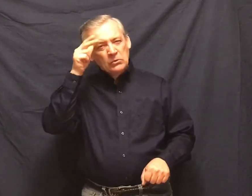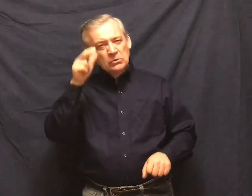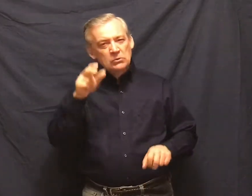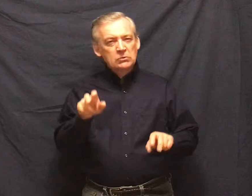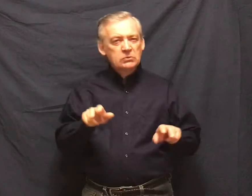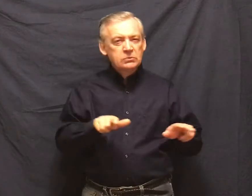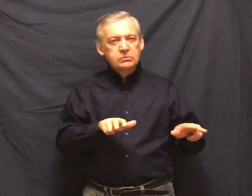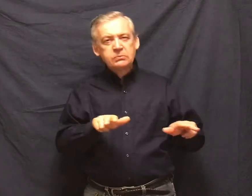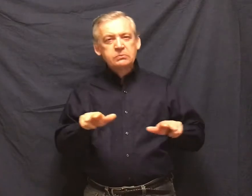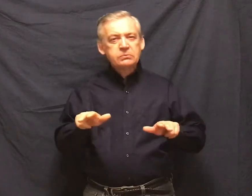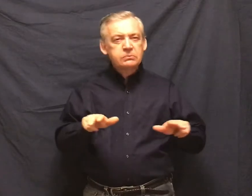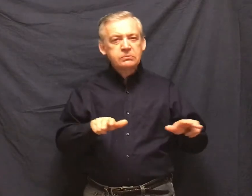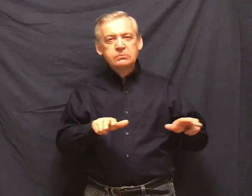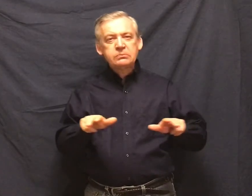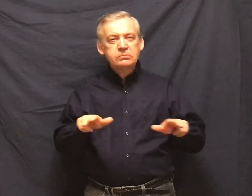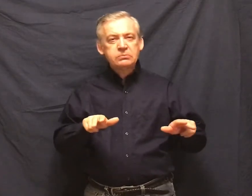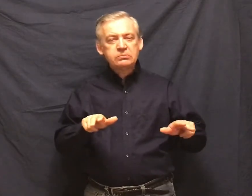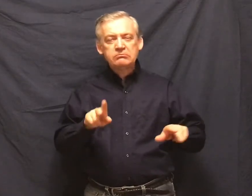Of feet stirring.